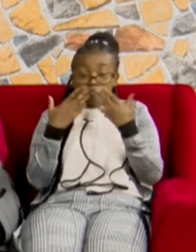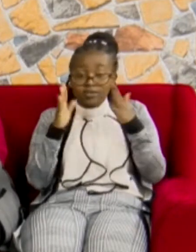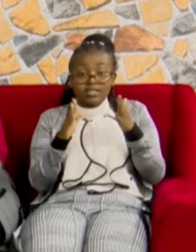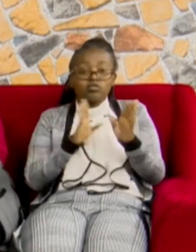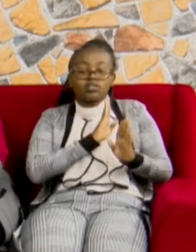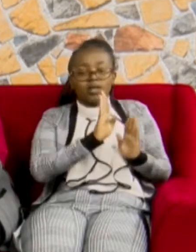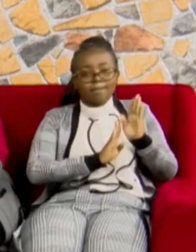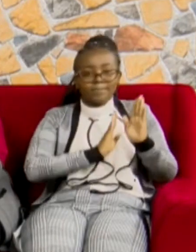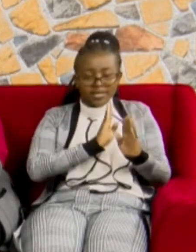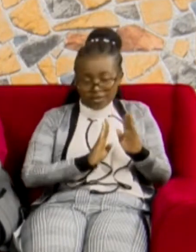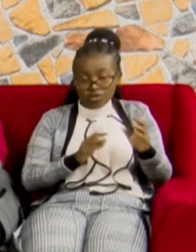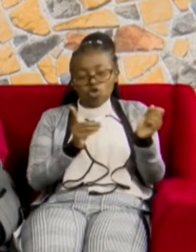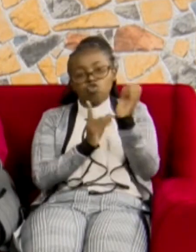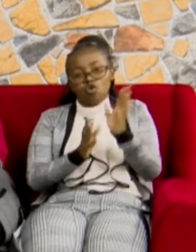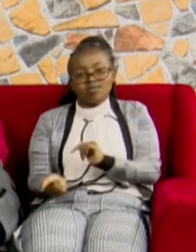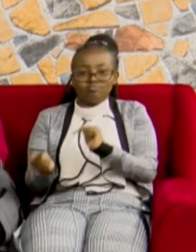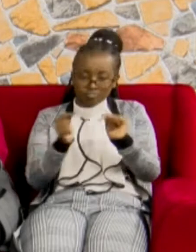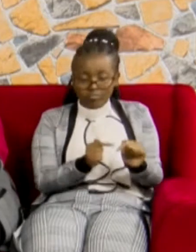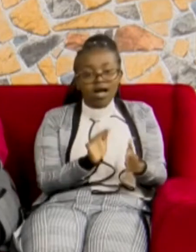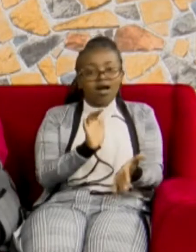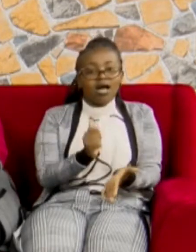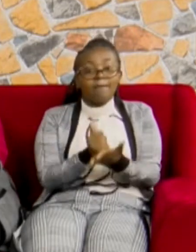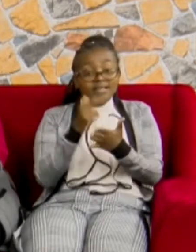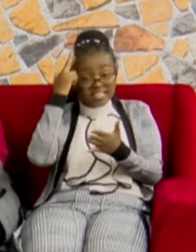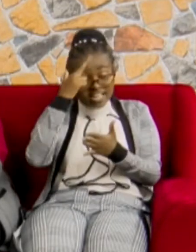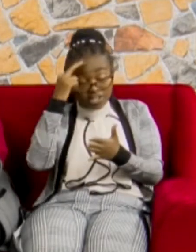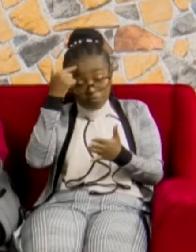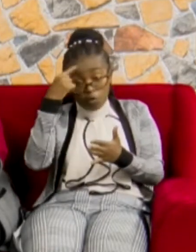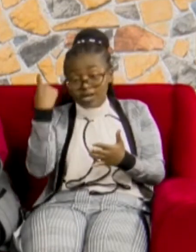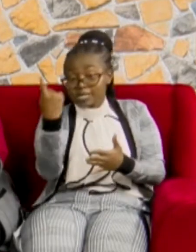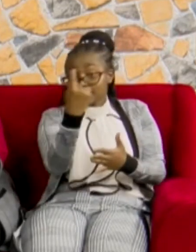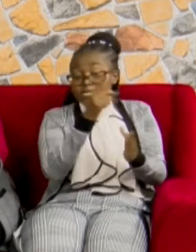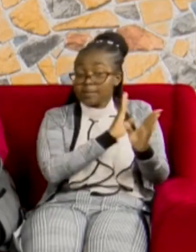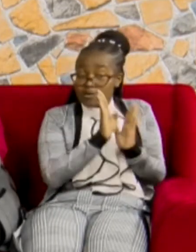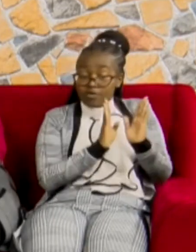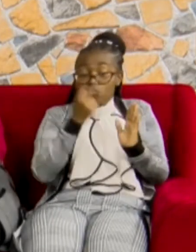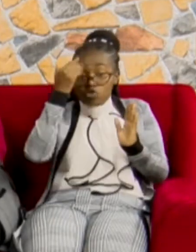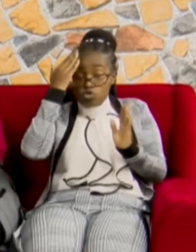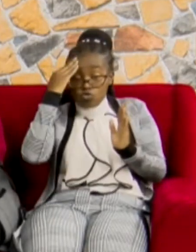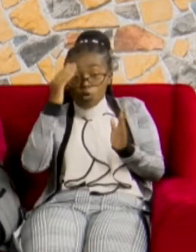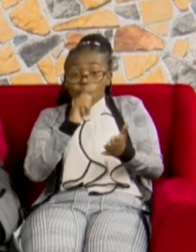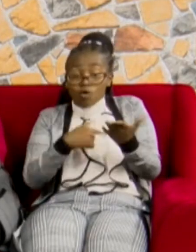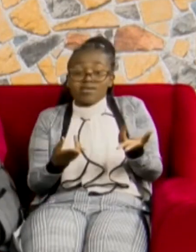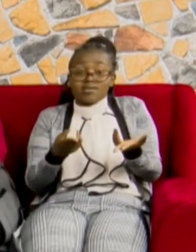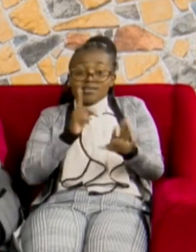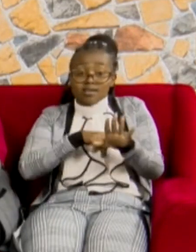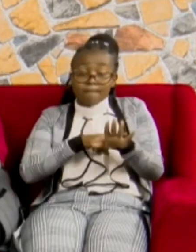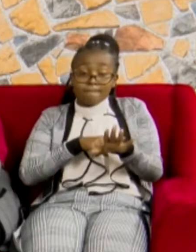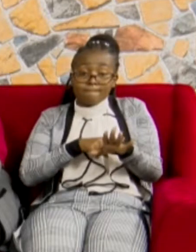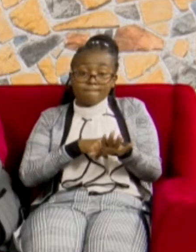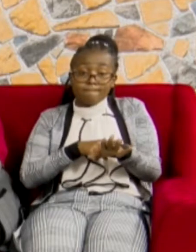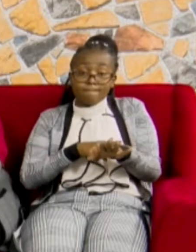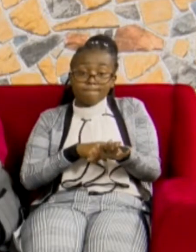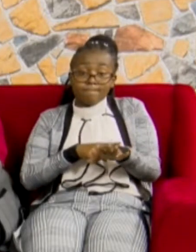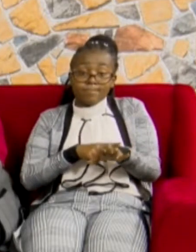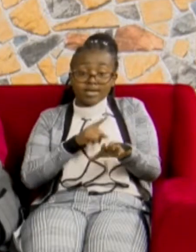where the behavioral analyst comes in, because there's a reason for every behavior. And we need to know what is like the terms. So we take a history in